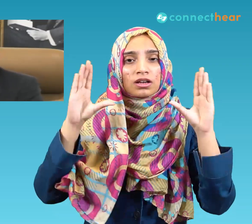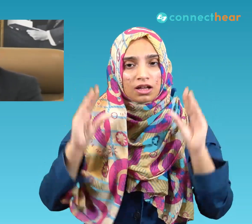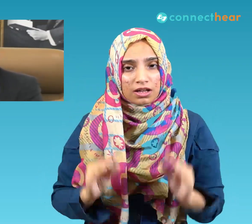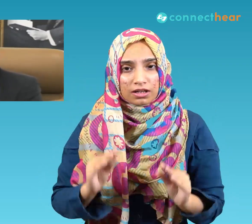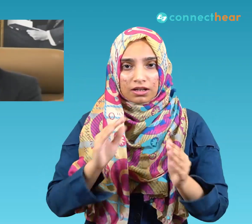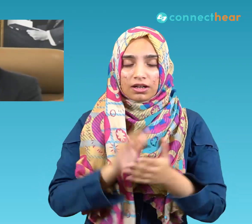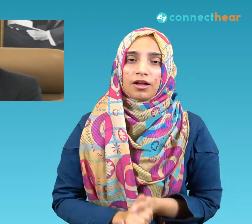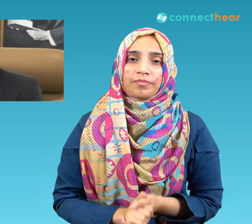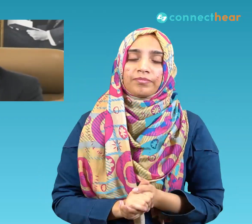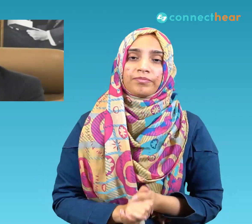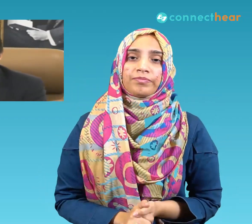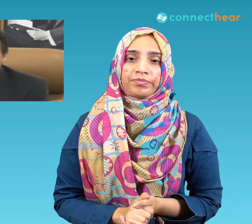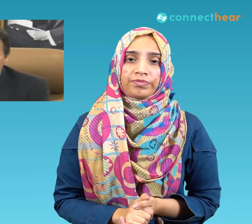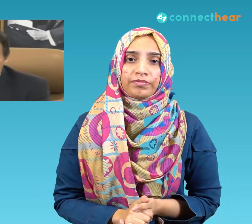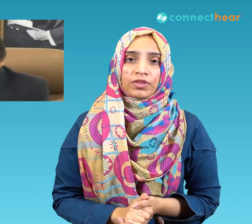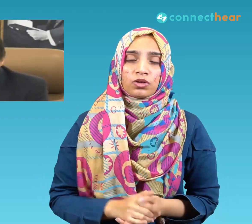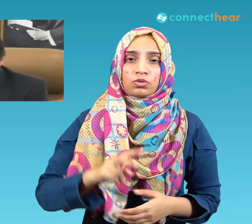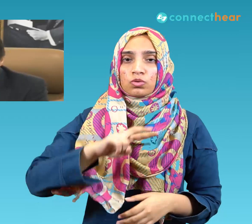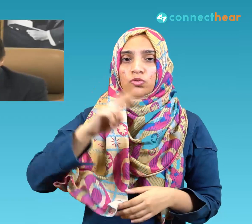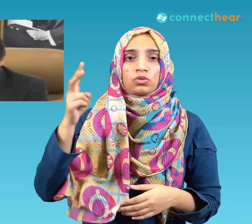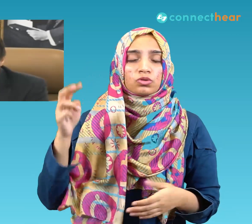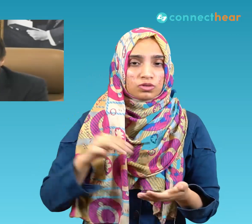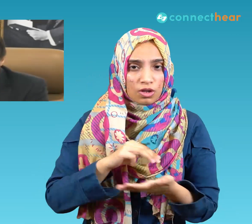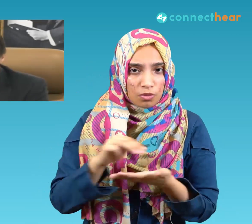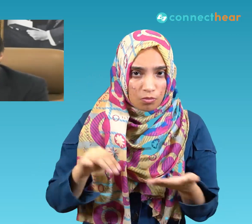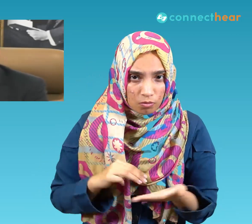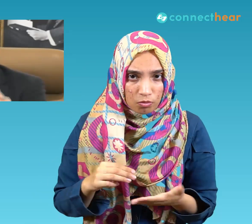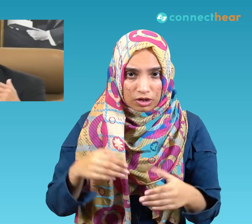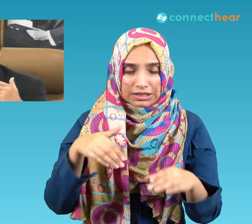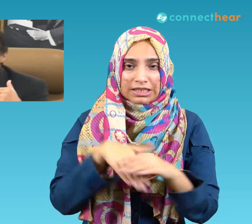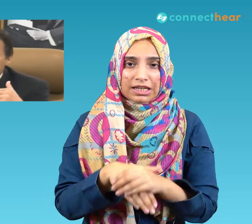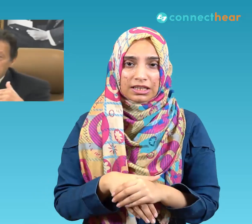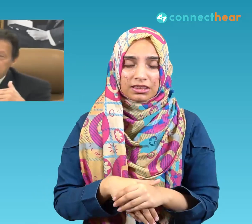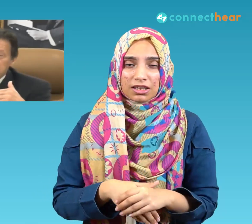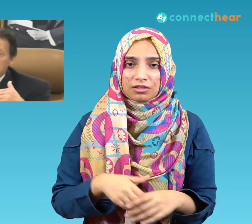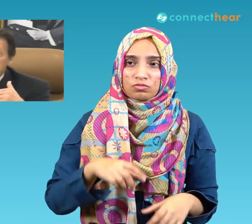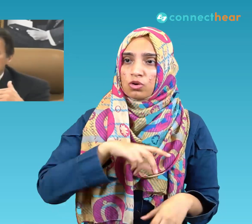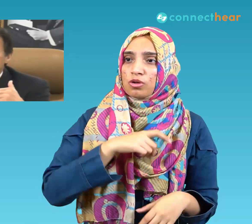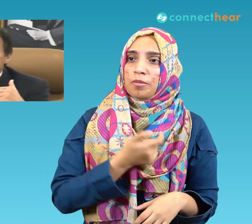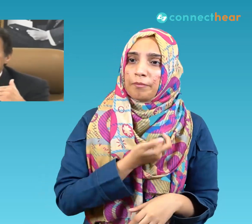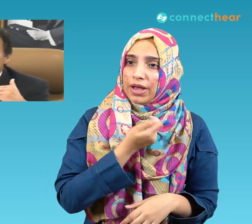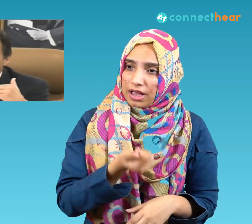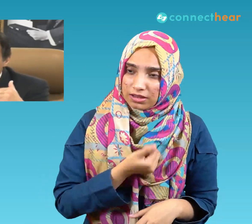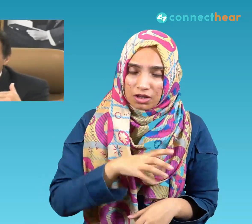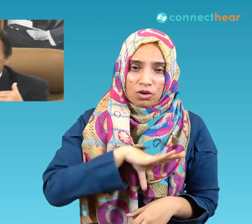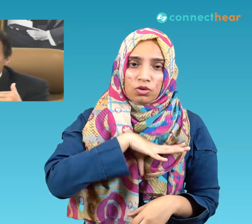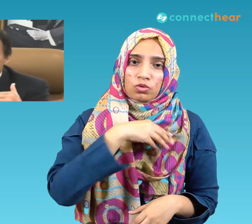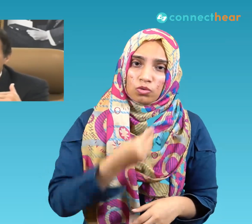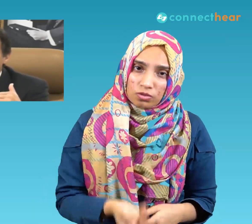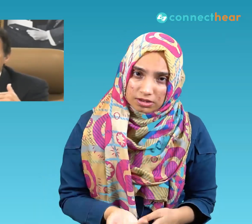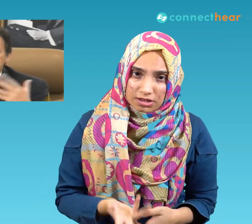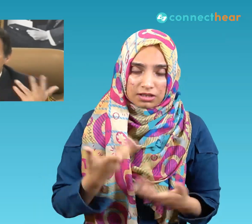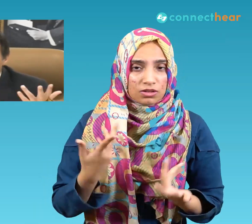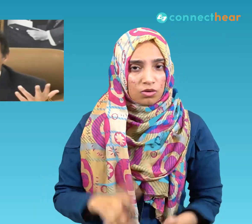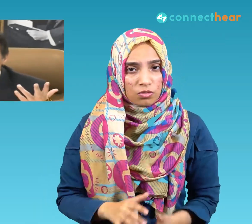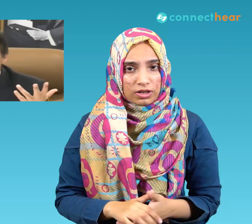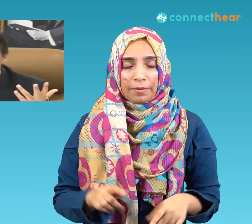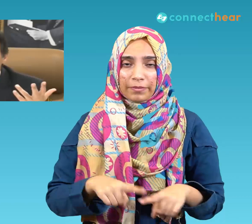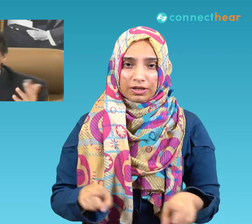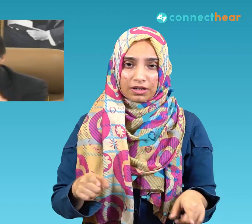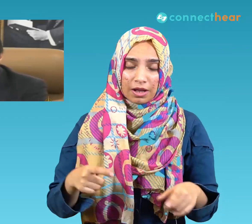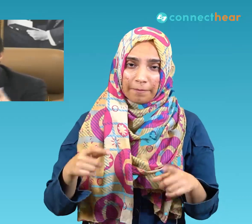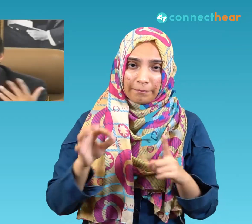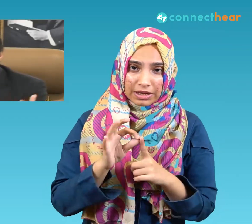community has confidence in us. Our exchange rate reflects that. We have now cement sales are highest in our